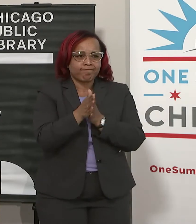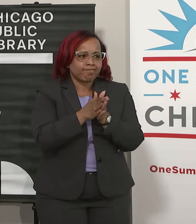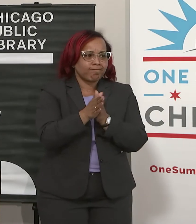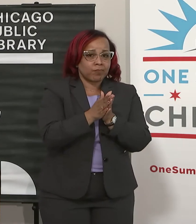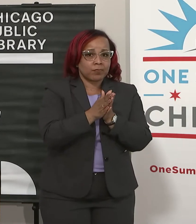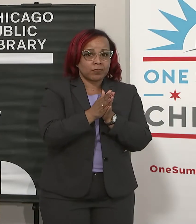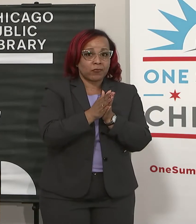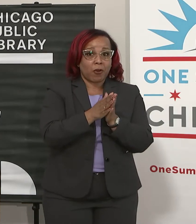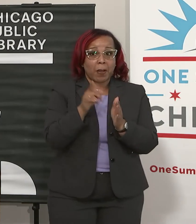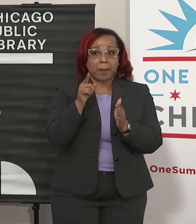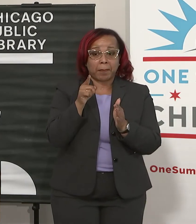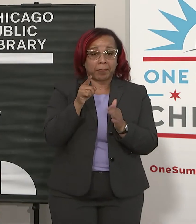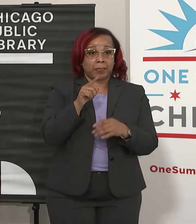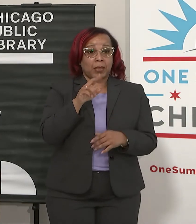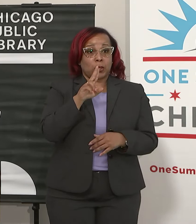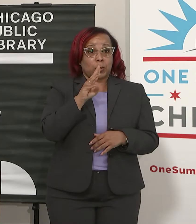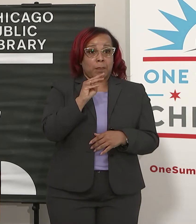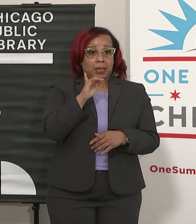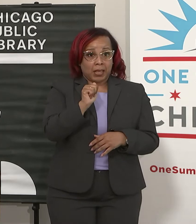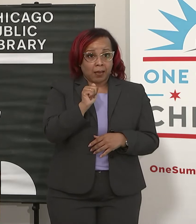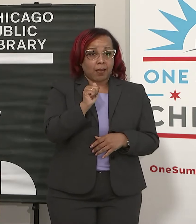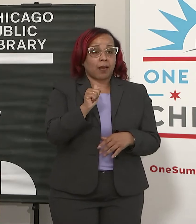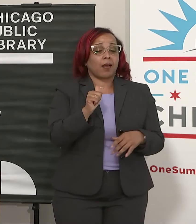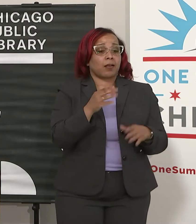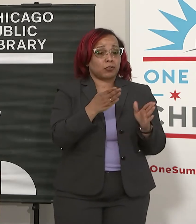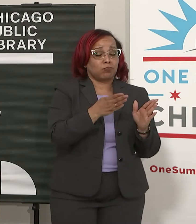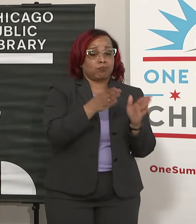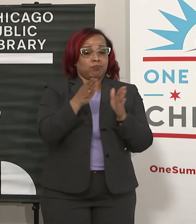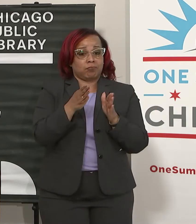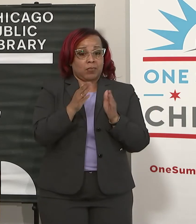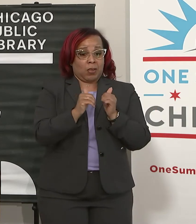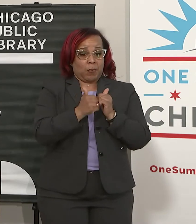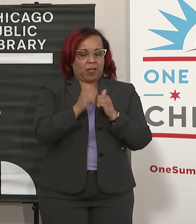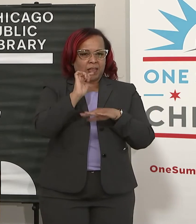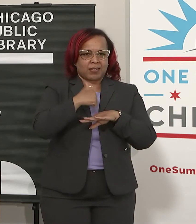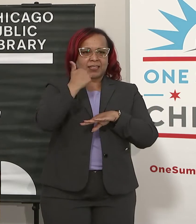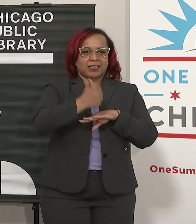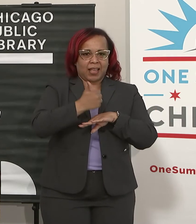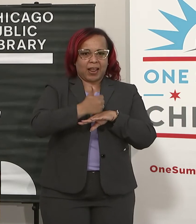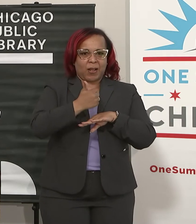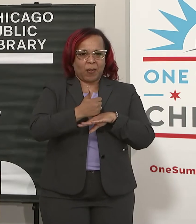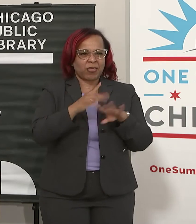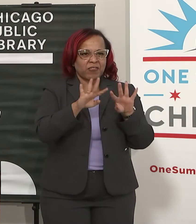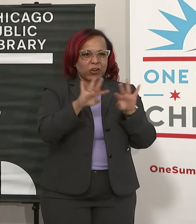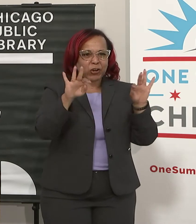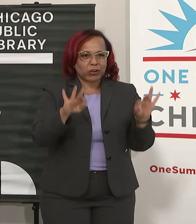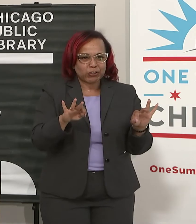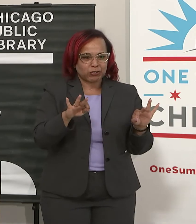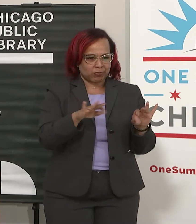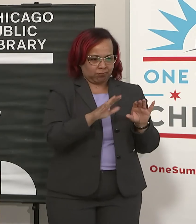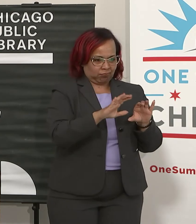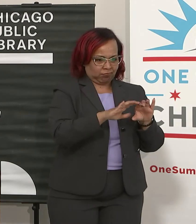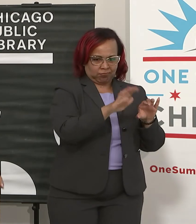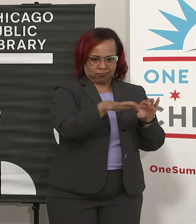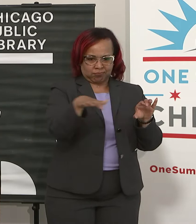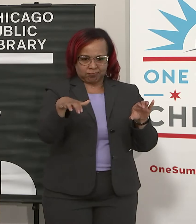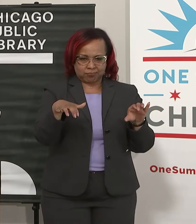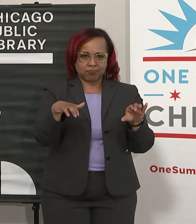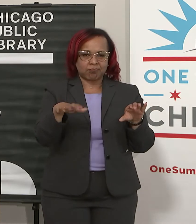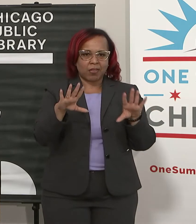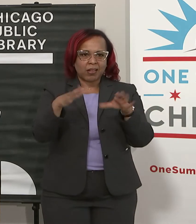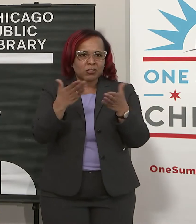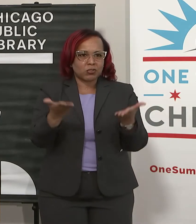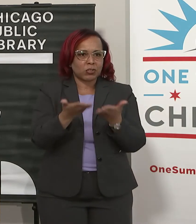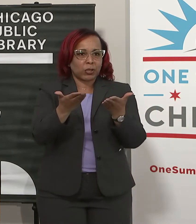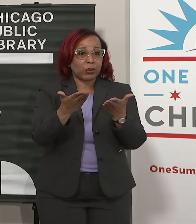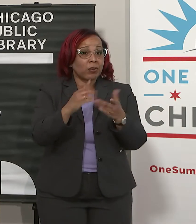from media to the way in which they've set out the furniture to be intentional, the collection that's here.